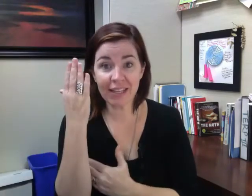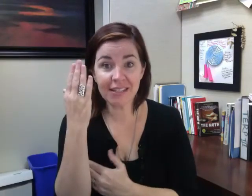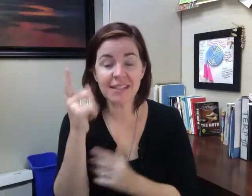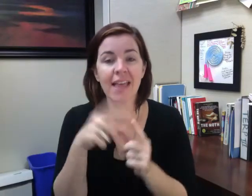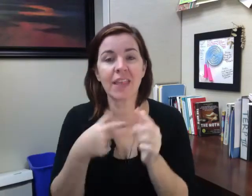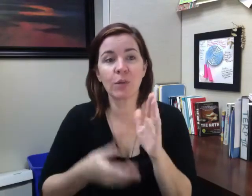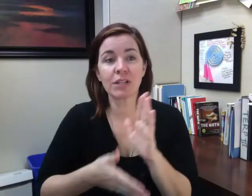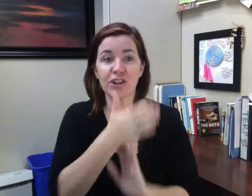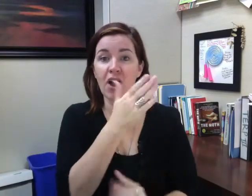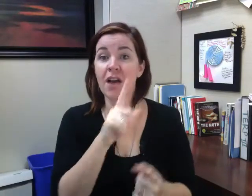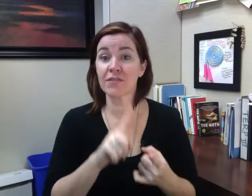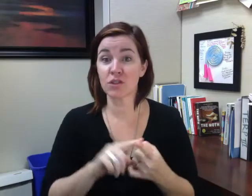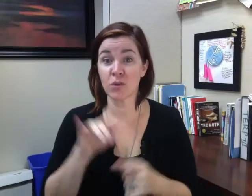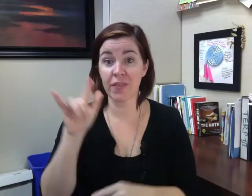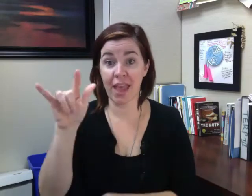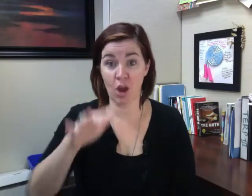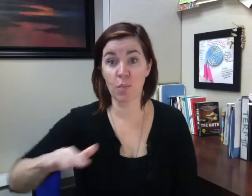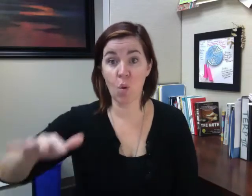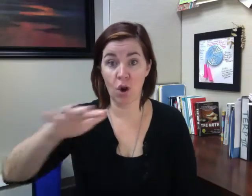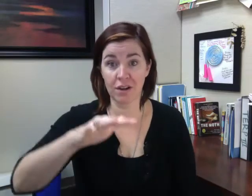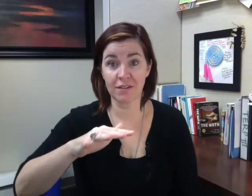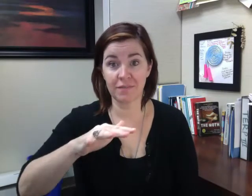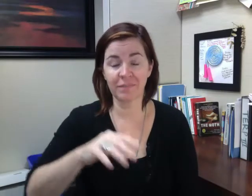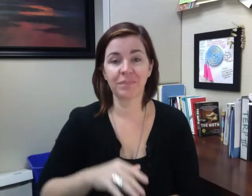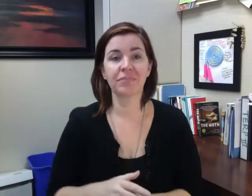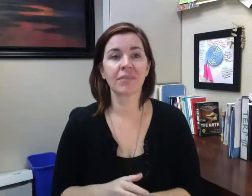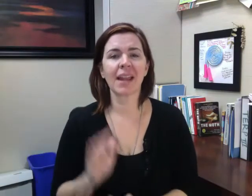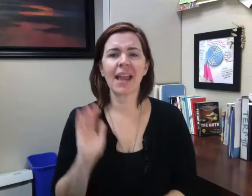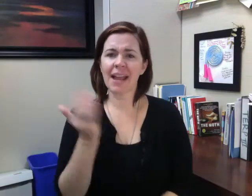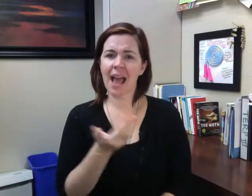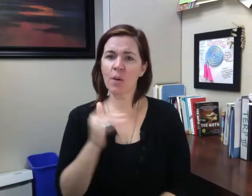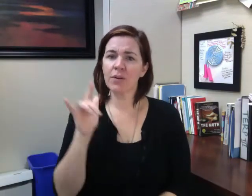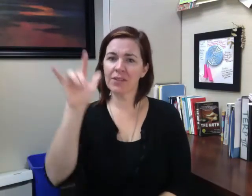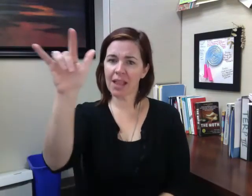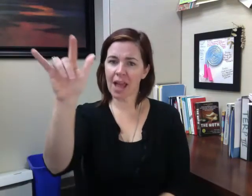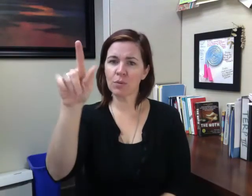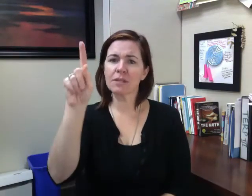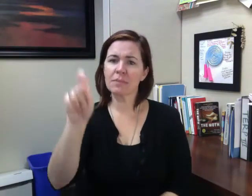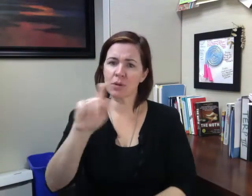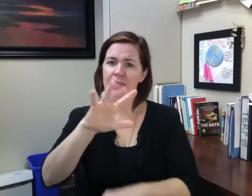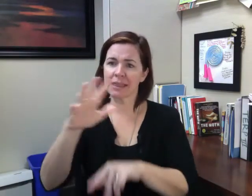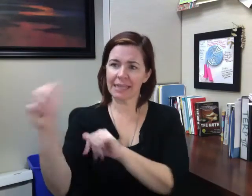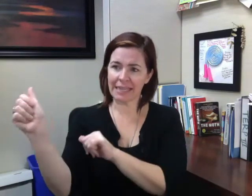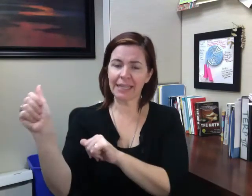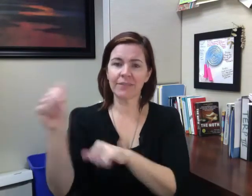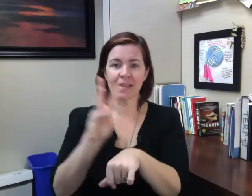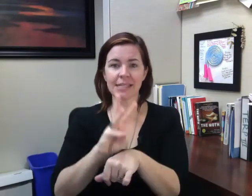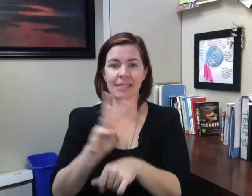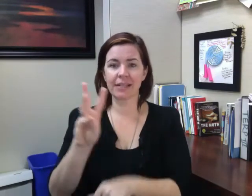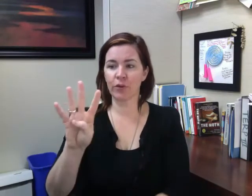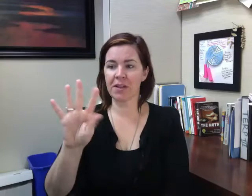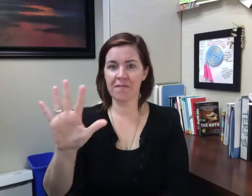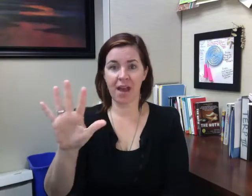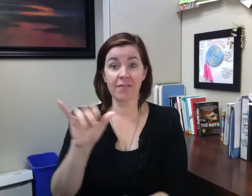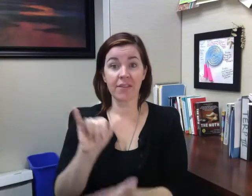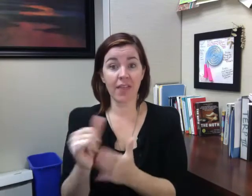was scheduled to leave at 6:45 that morning, and it was going to be the first time that I had